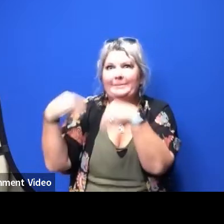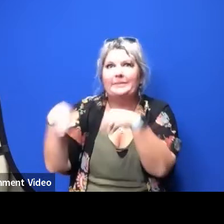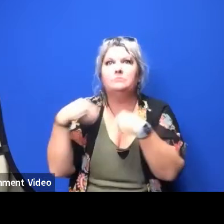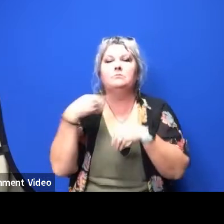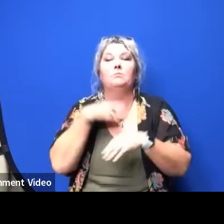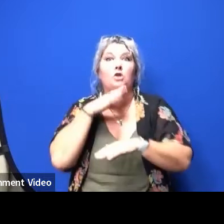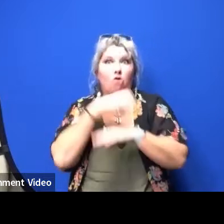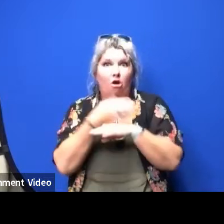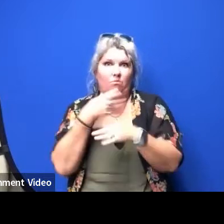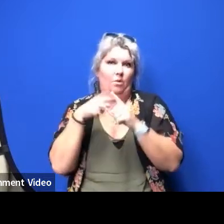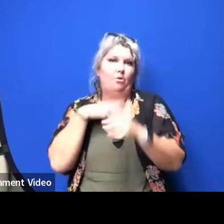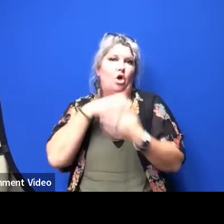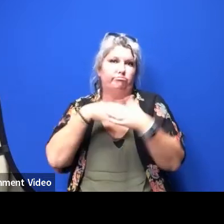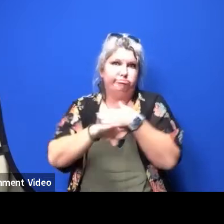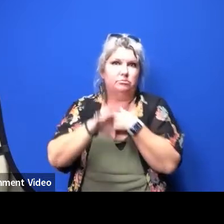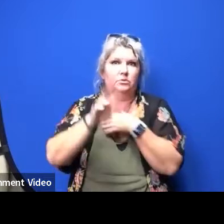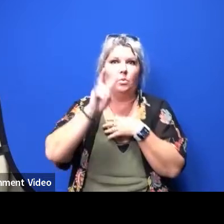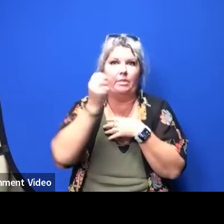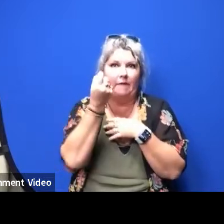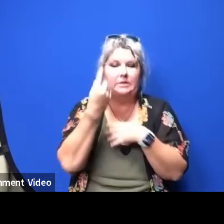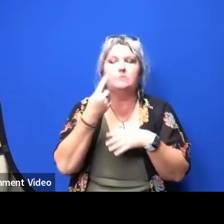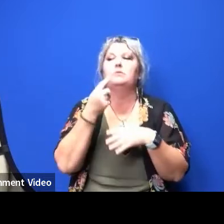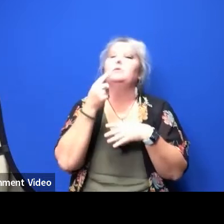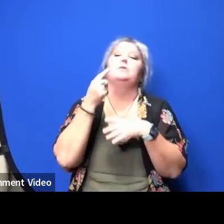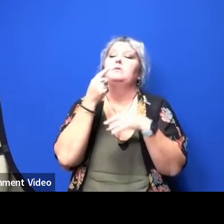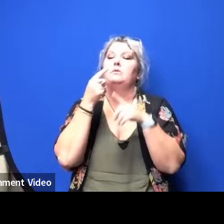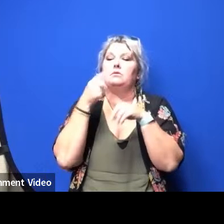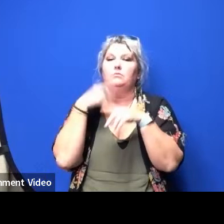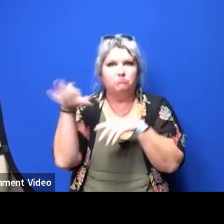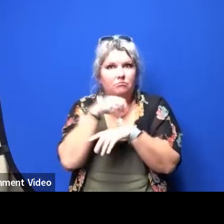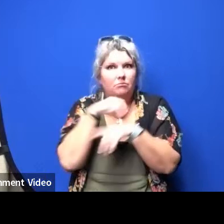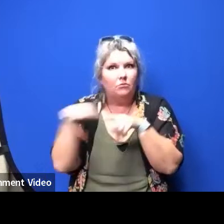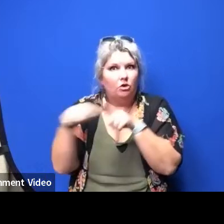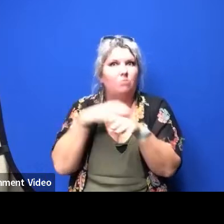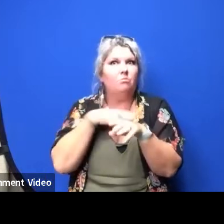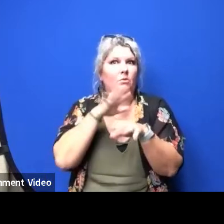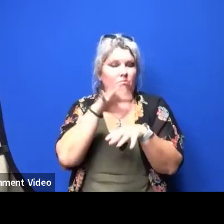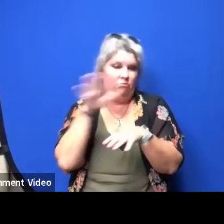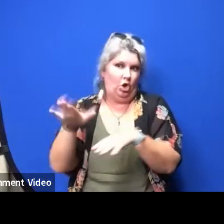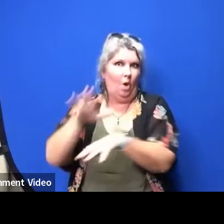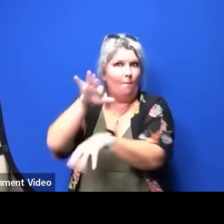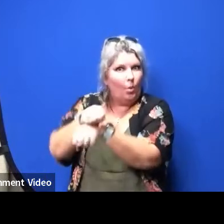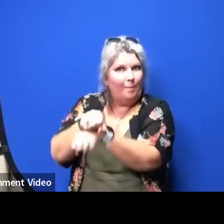I could go to Yuma, I could go shopping with friends, I could go